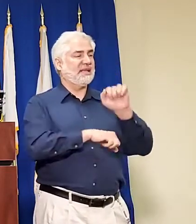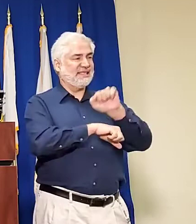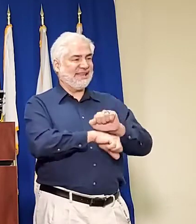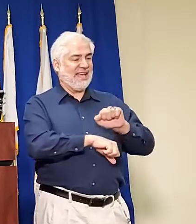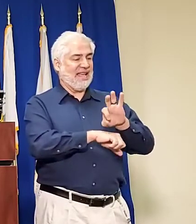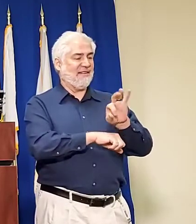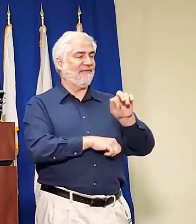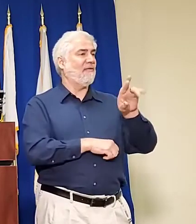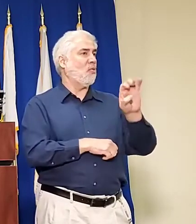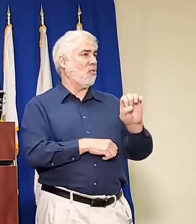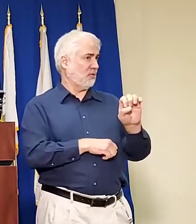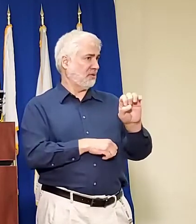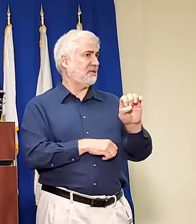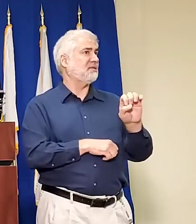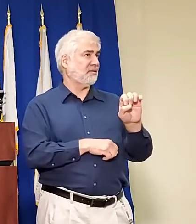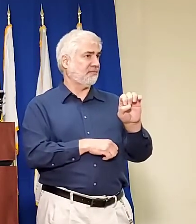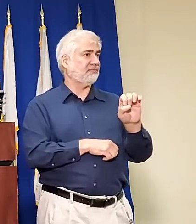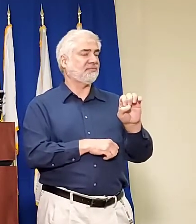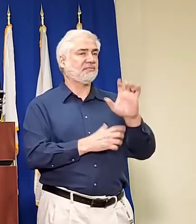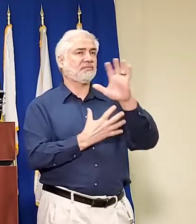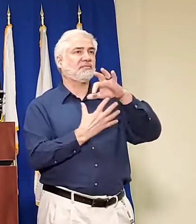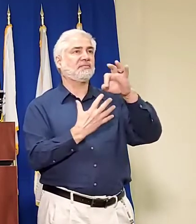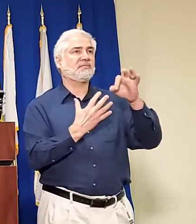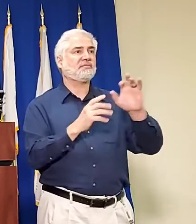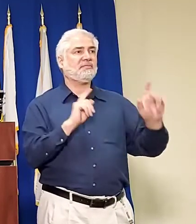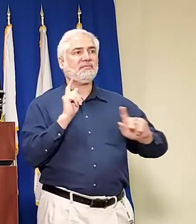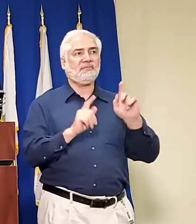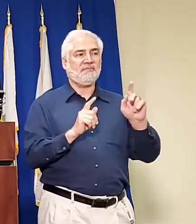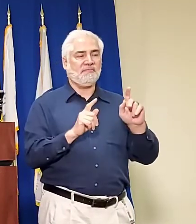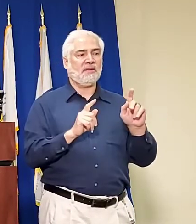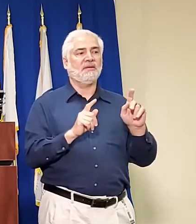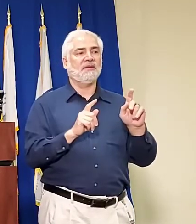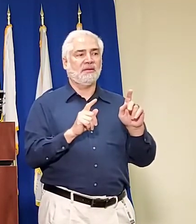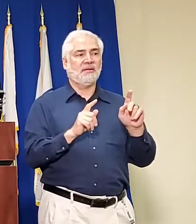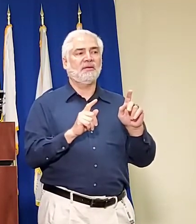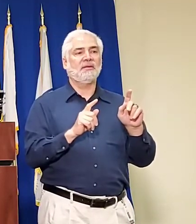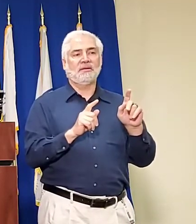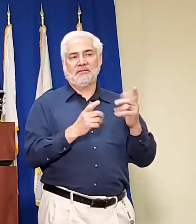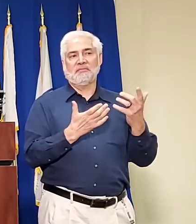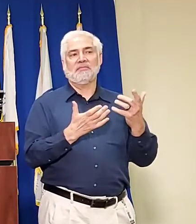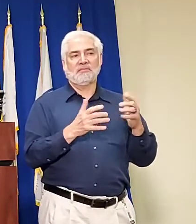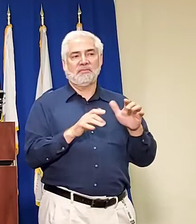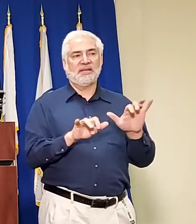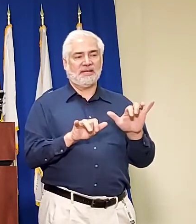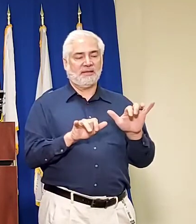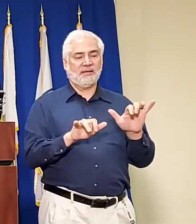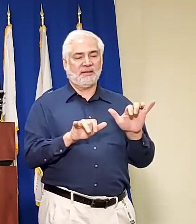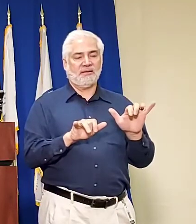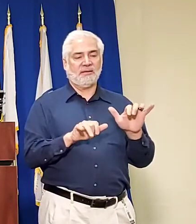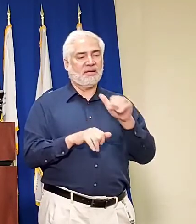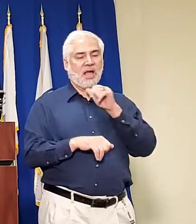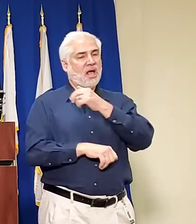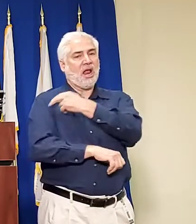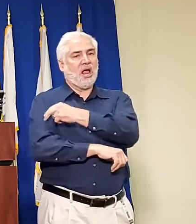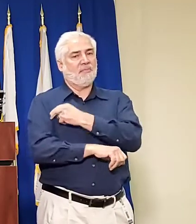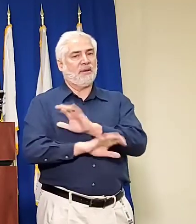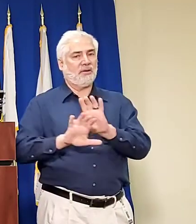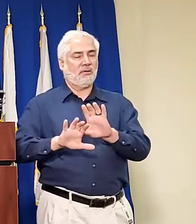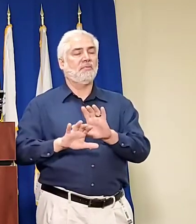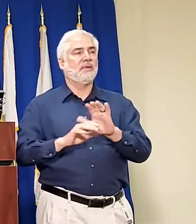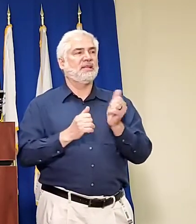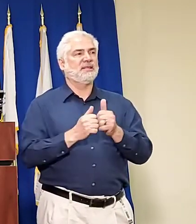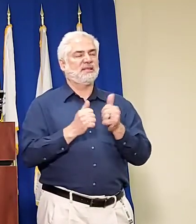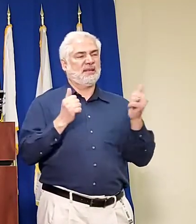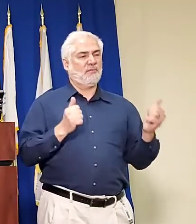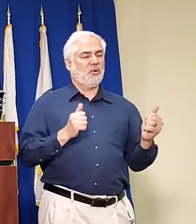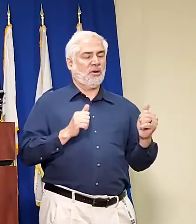force, we have been looking at options for people to stay, locations for people to stay, not the hospital location. So let's